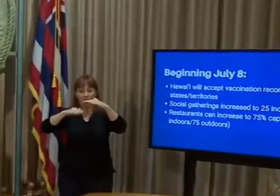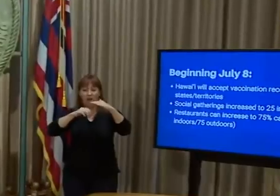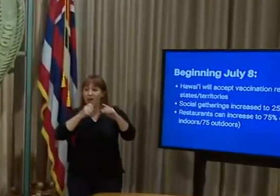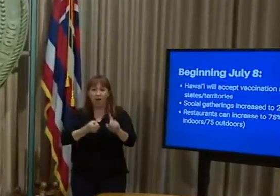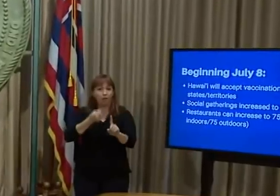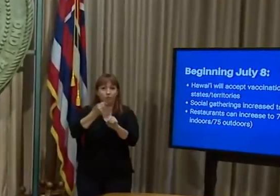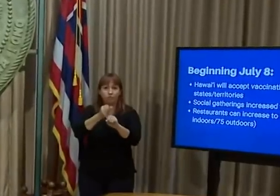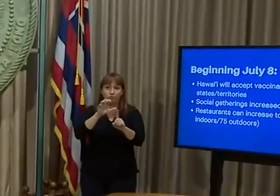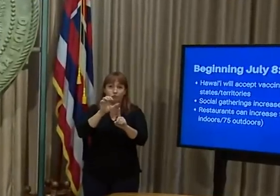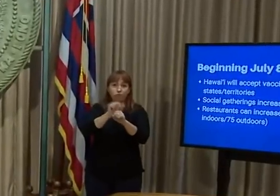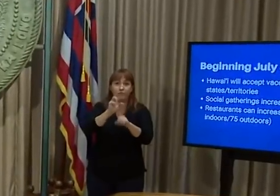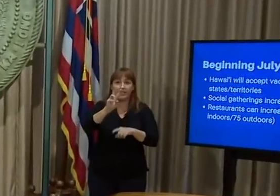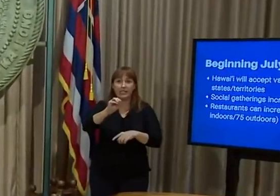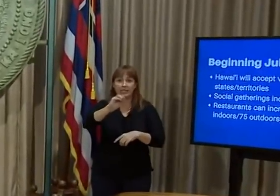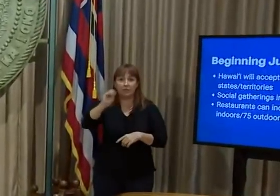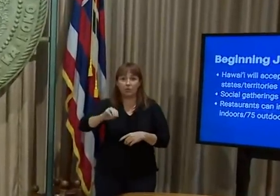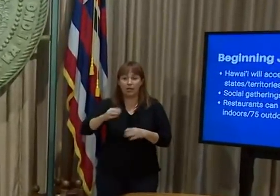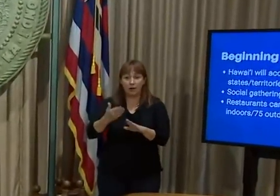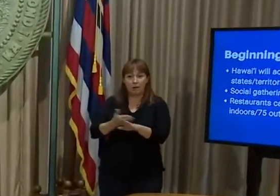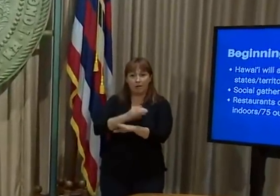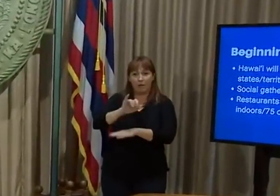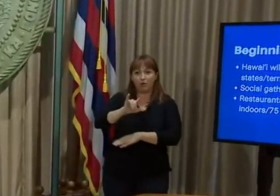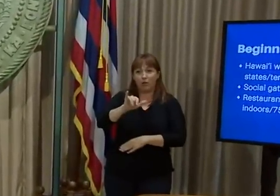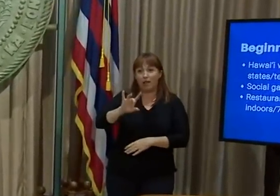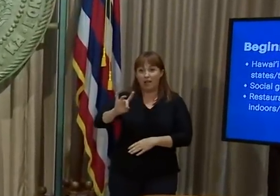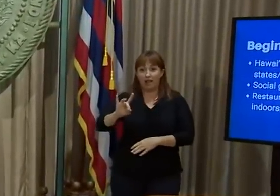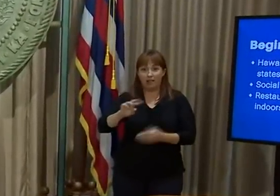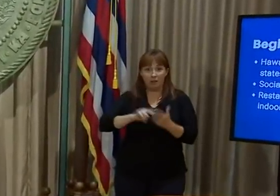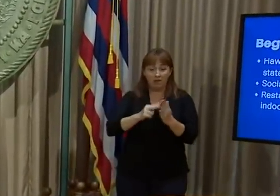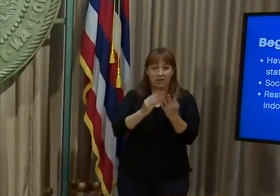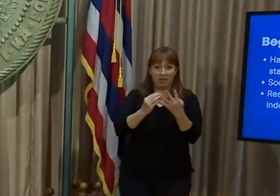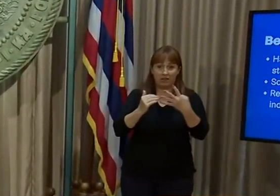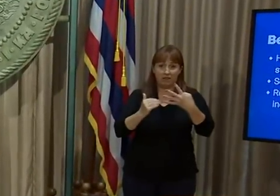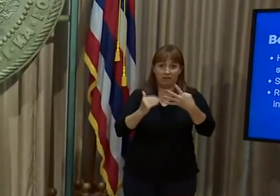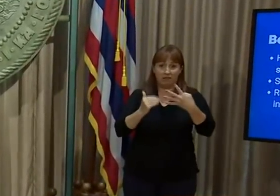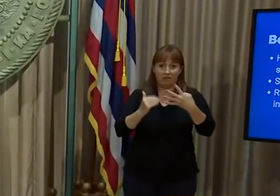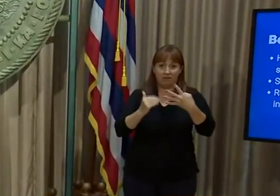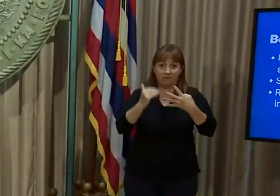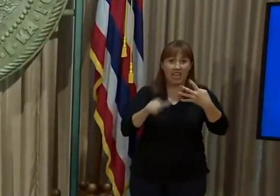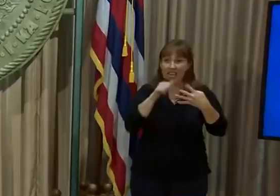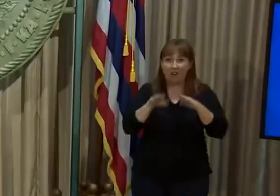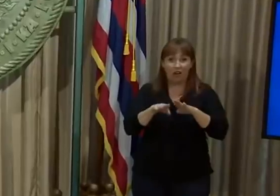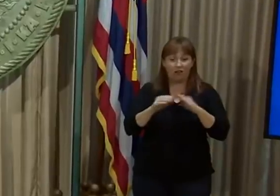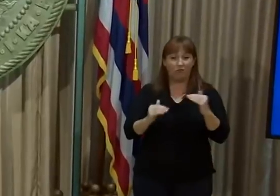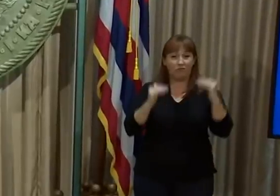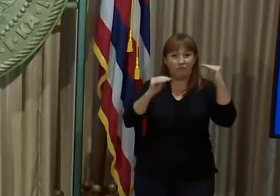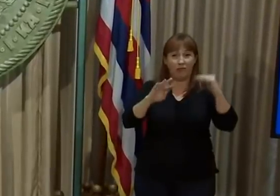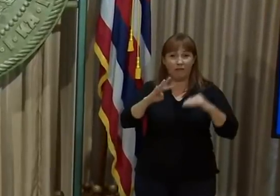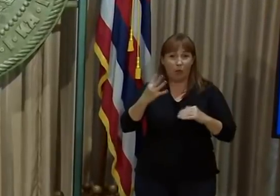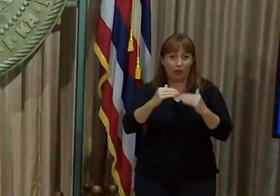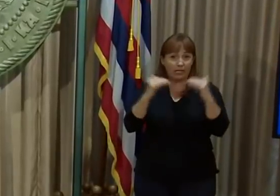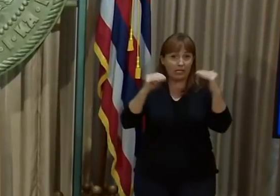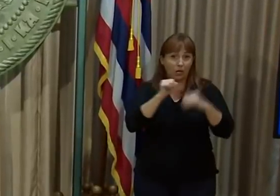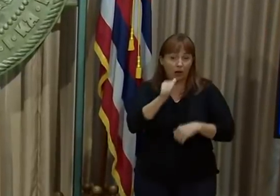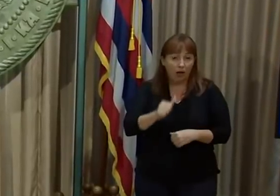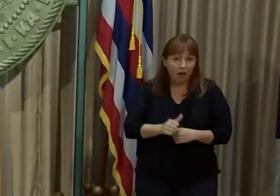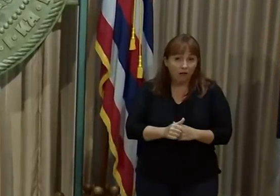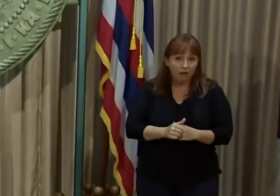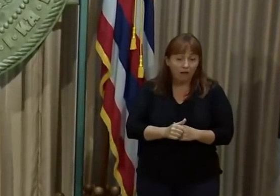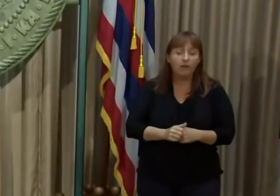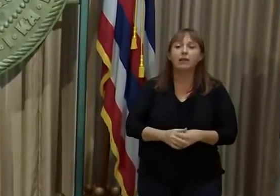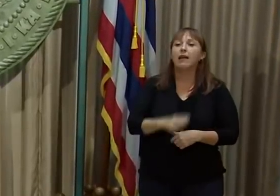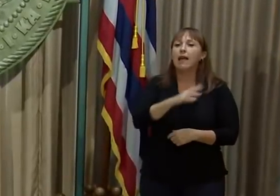mean we stay where we are? And I guess take us through what happens now that with the